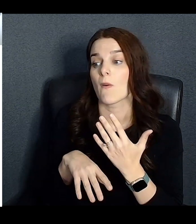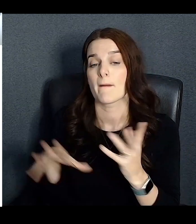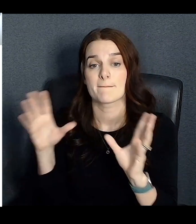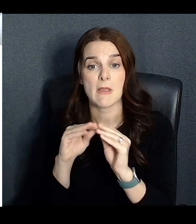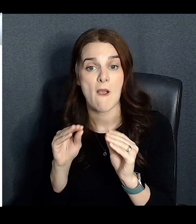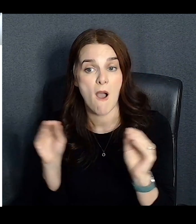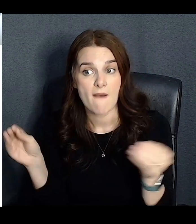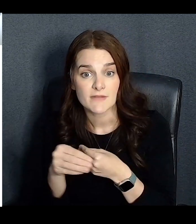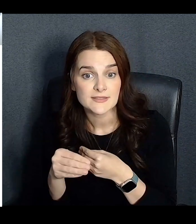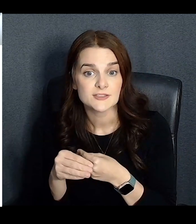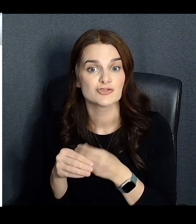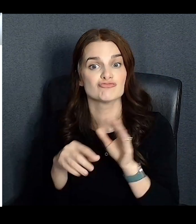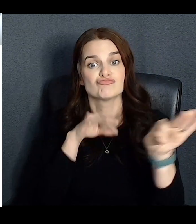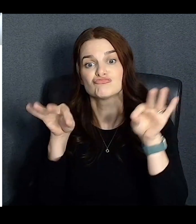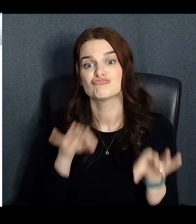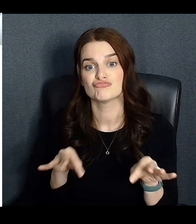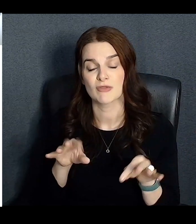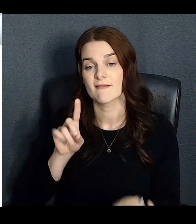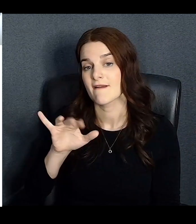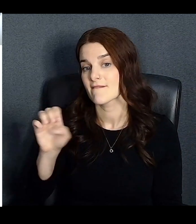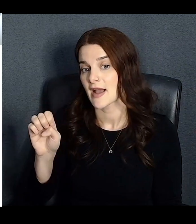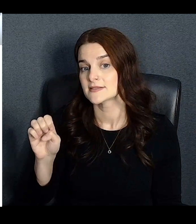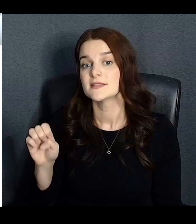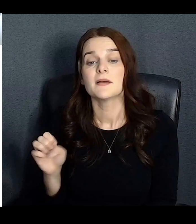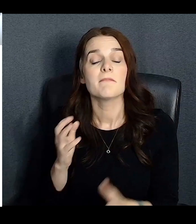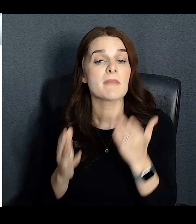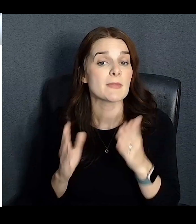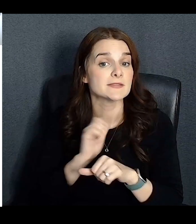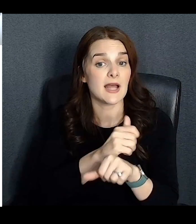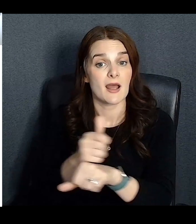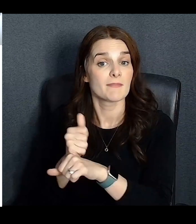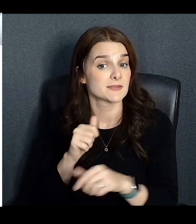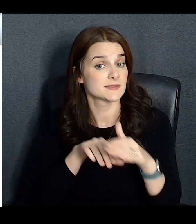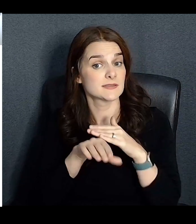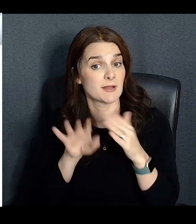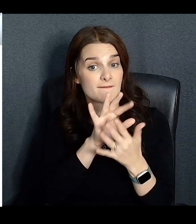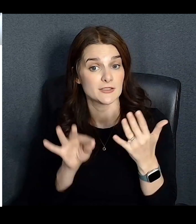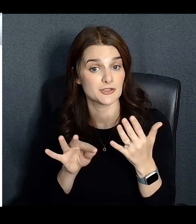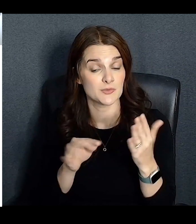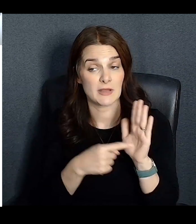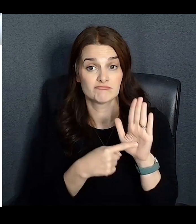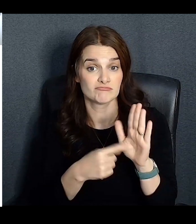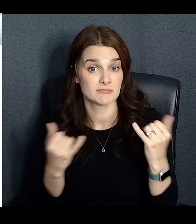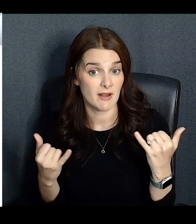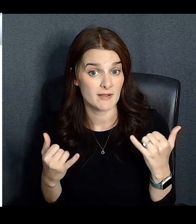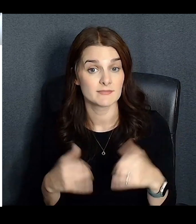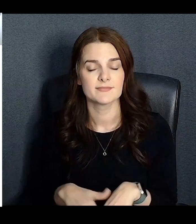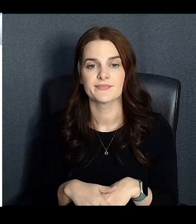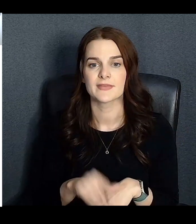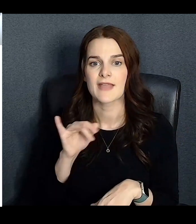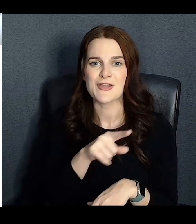meet you in the office to demonstrate that device, maybe even set up some of these accessibility features that we demonstrated